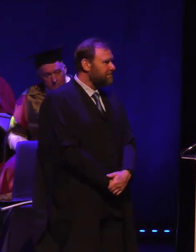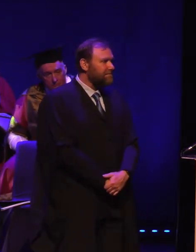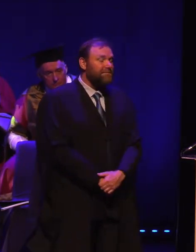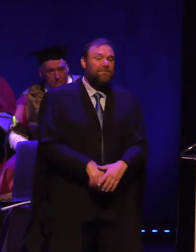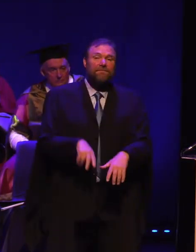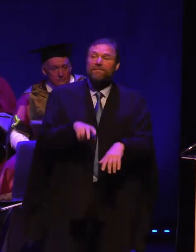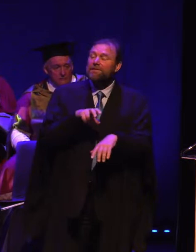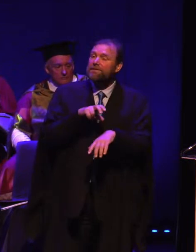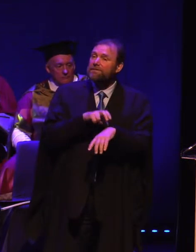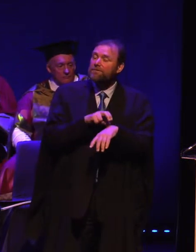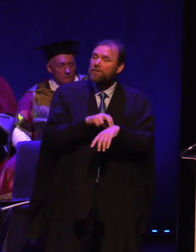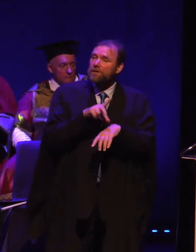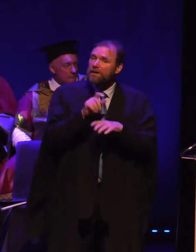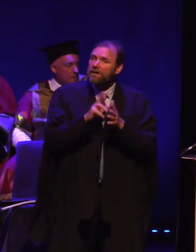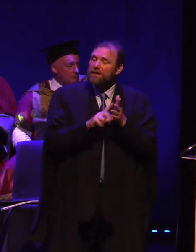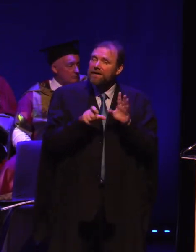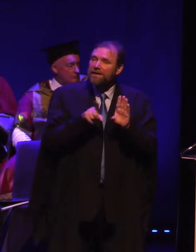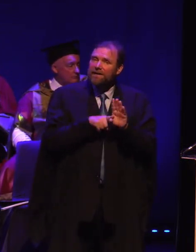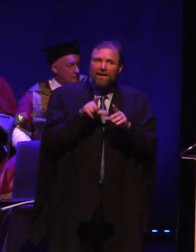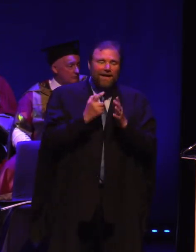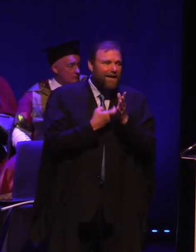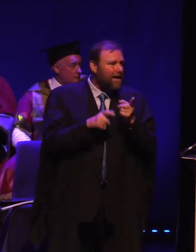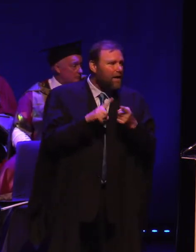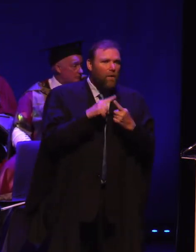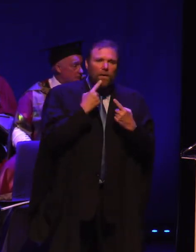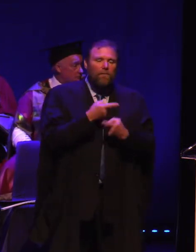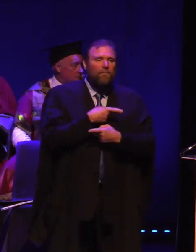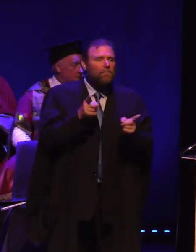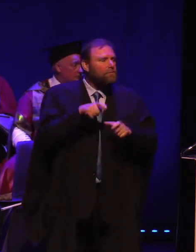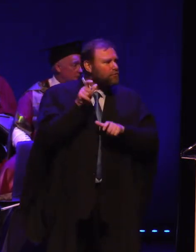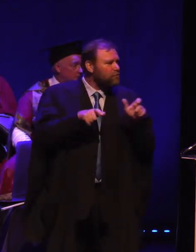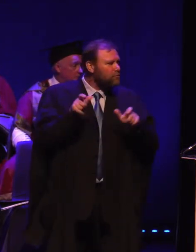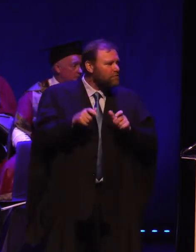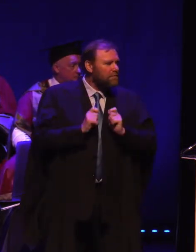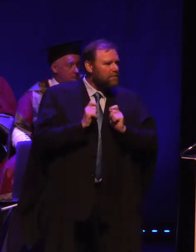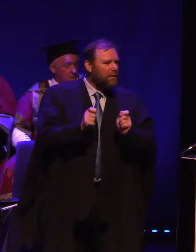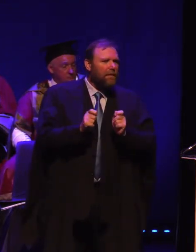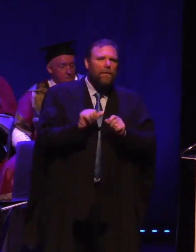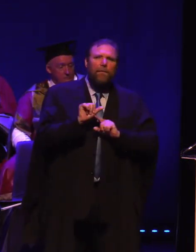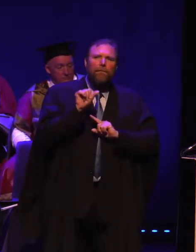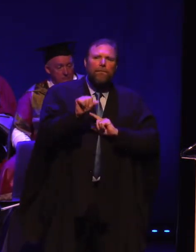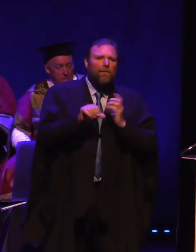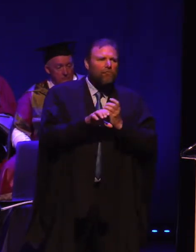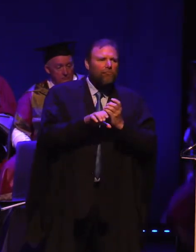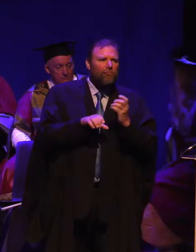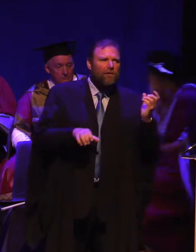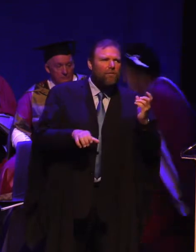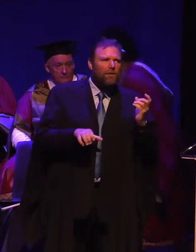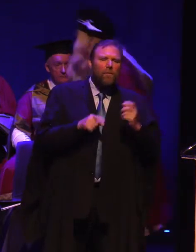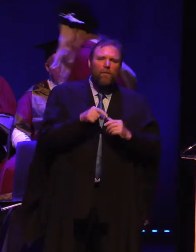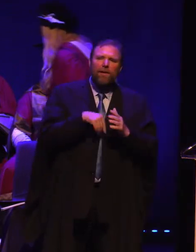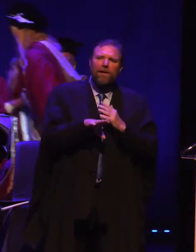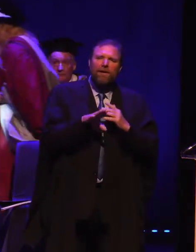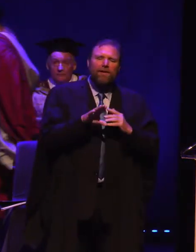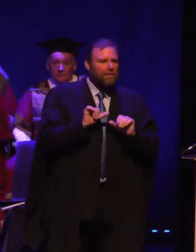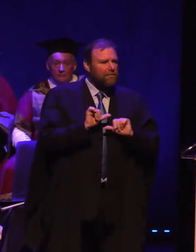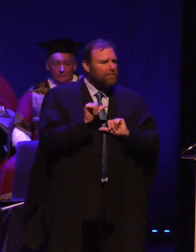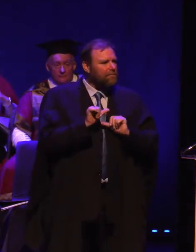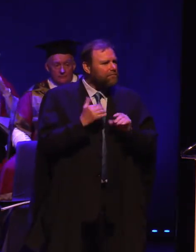Dr. Karen DeClaire will announce the students who have been awarded a postgraduate diploma in practitioner forensic